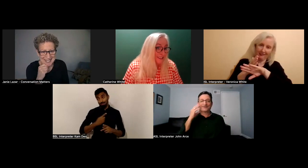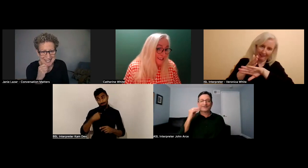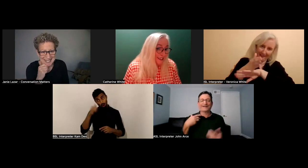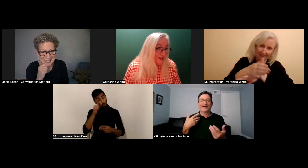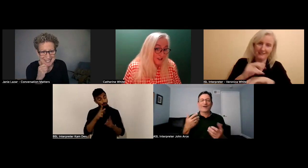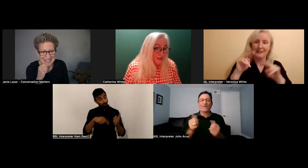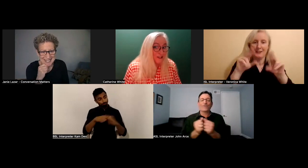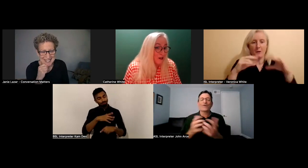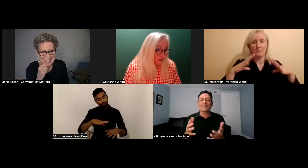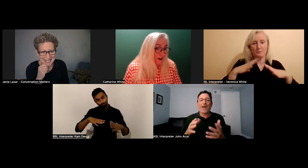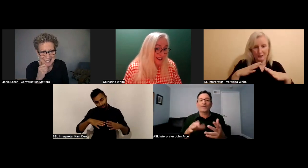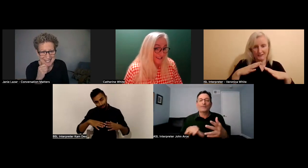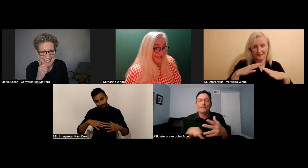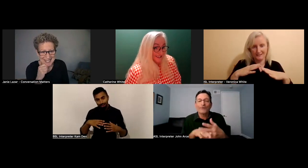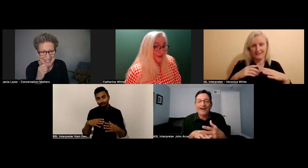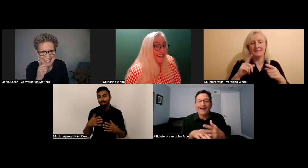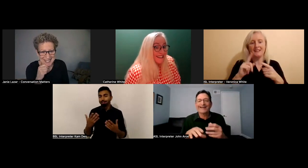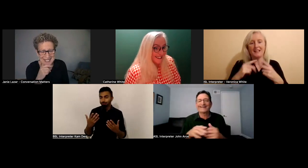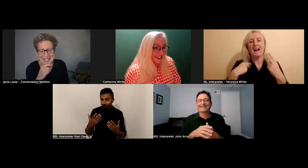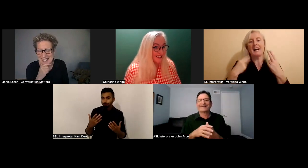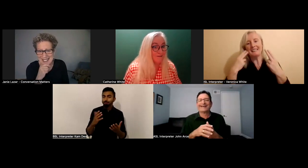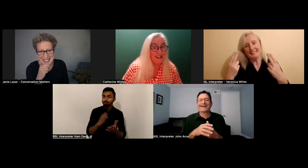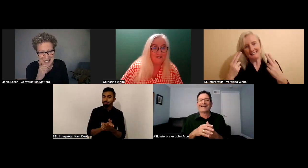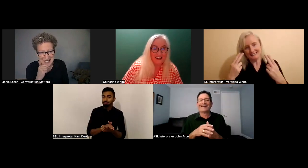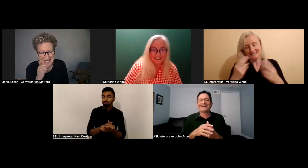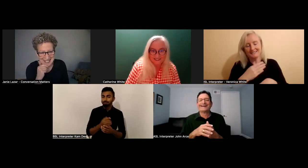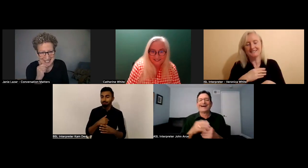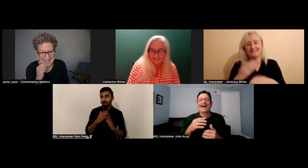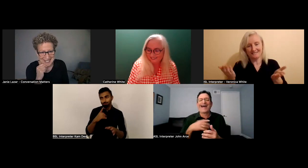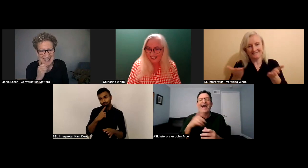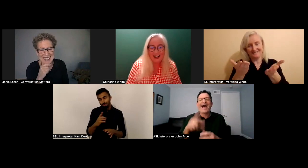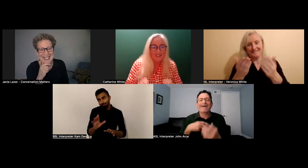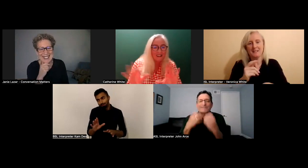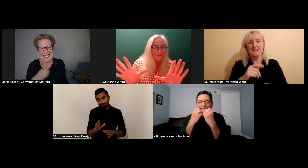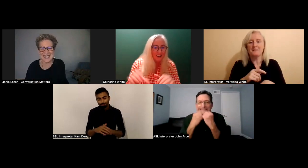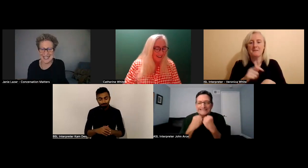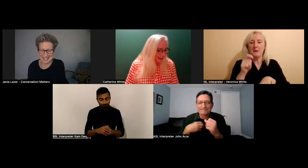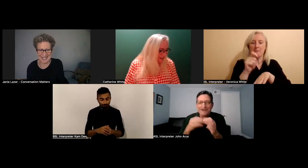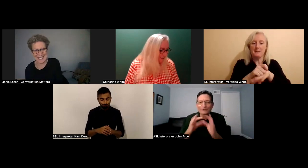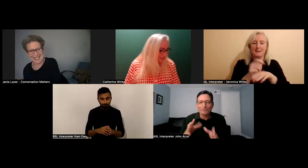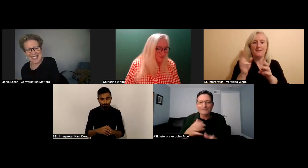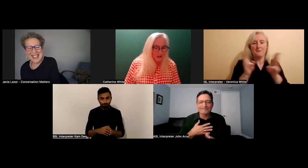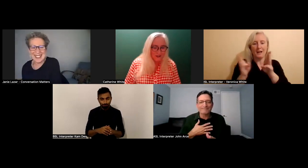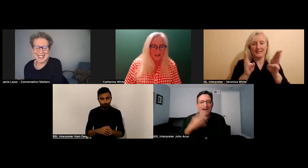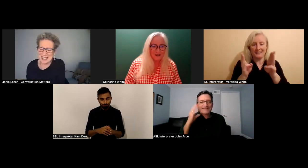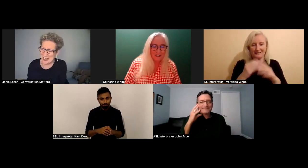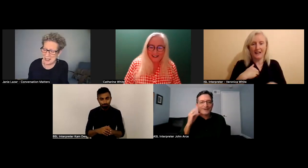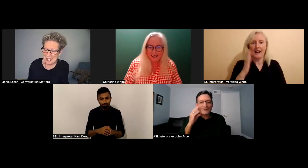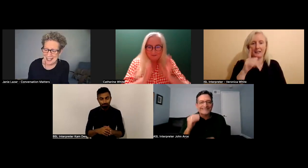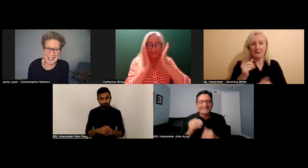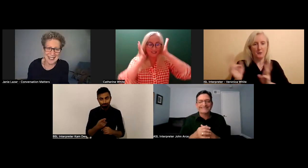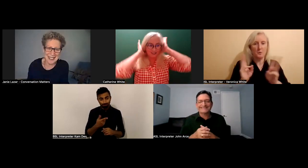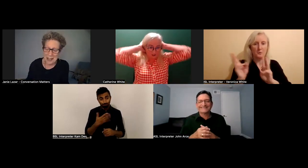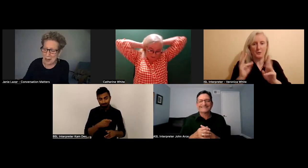without introducing good practice. So I need to say that in my defense. I've let them work without a